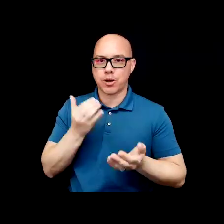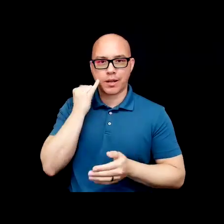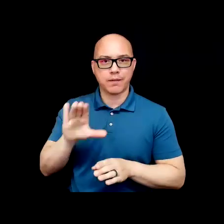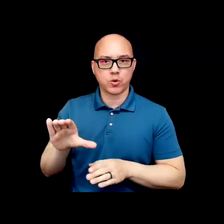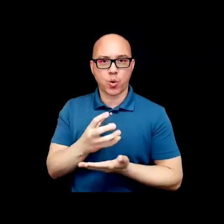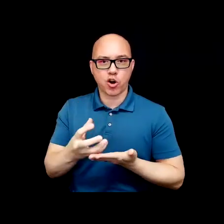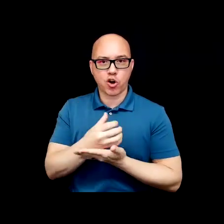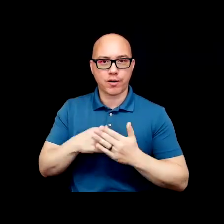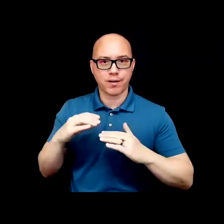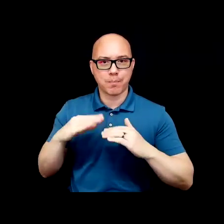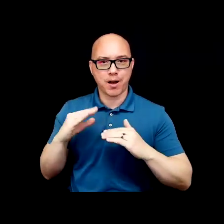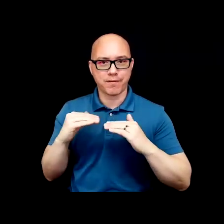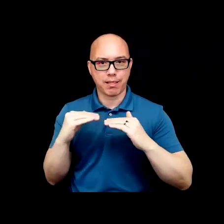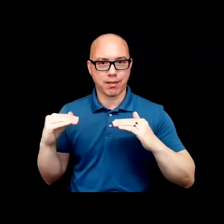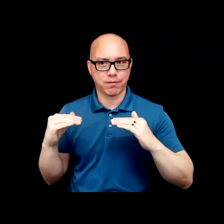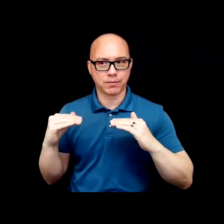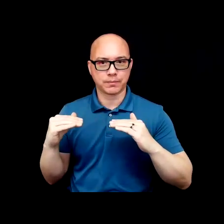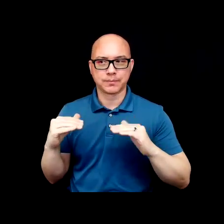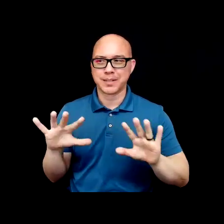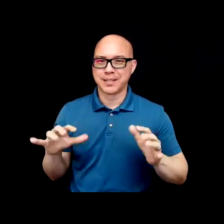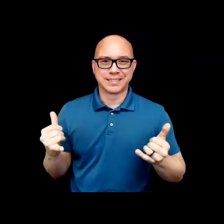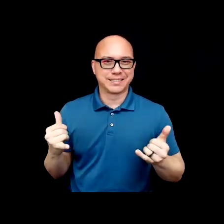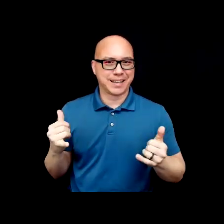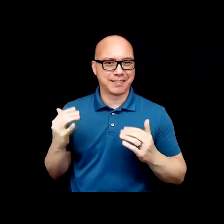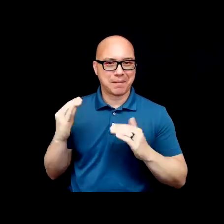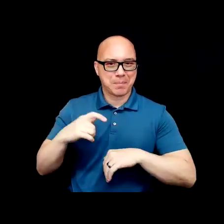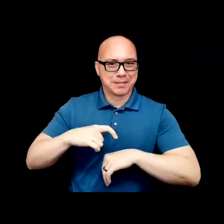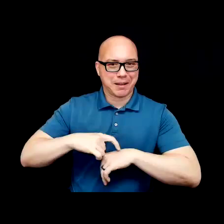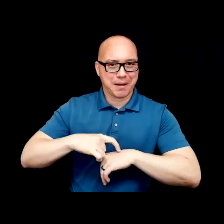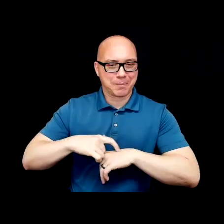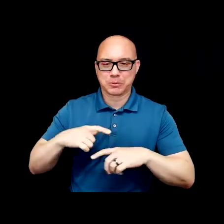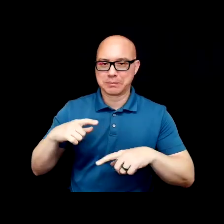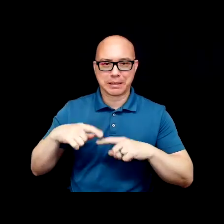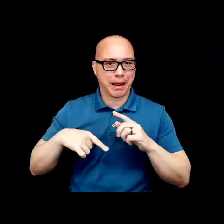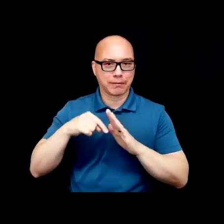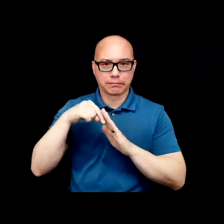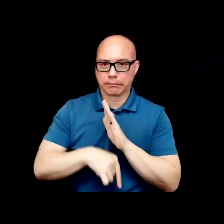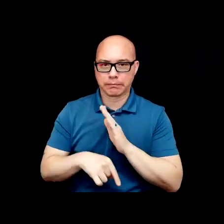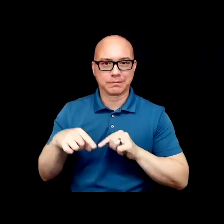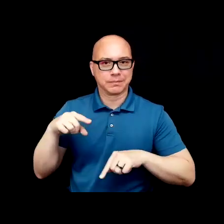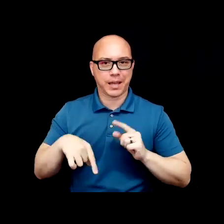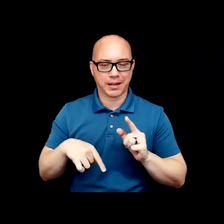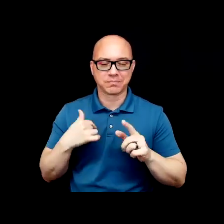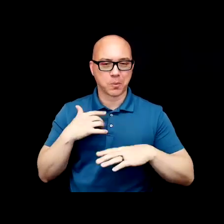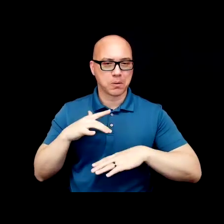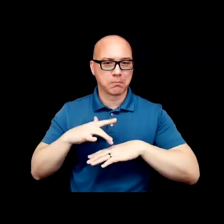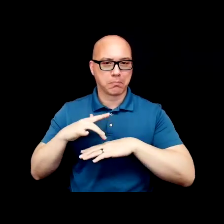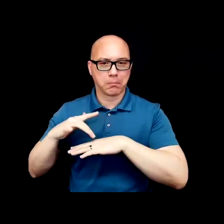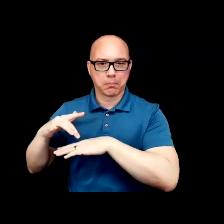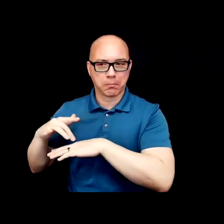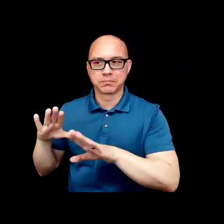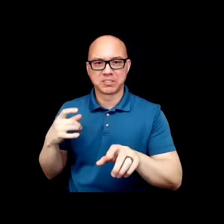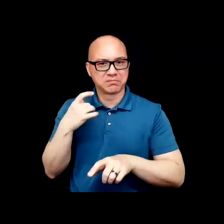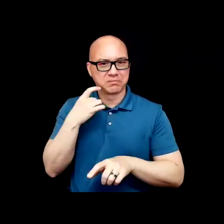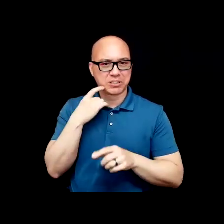the sake of this session, there are only so many minutes that we have together. So I'm just going to touch on, like I did just now,